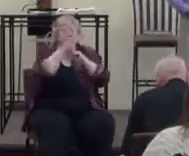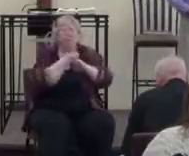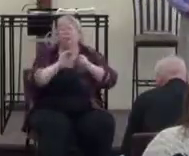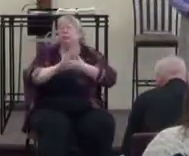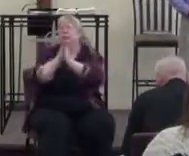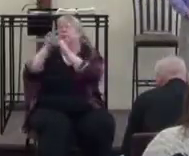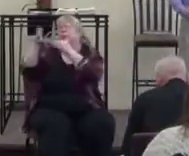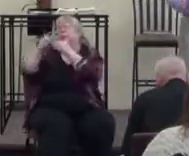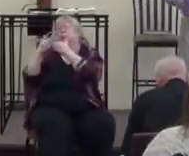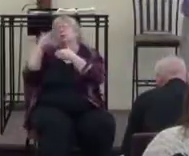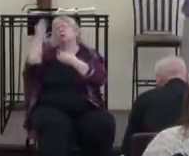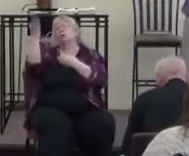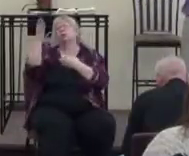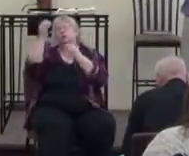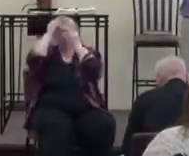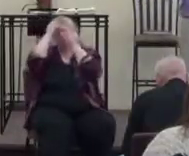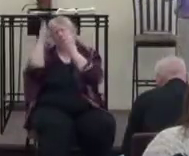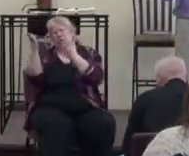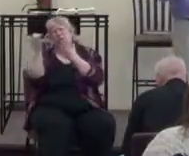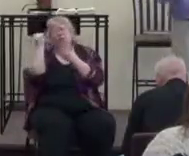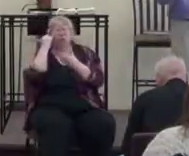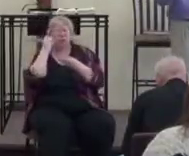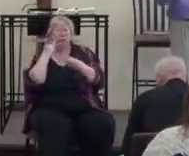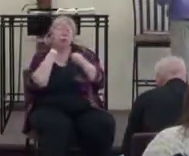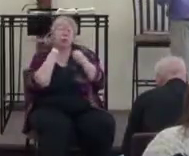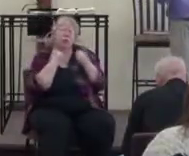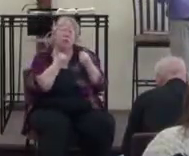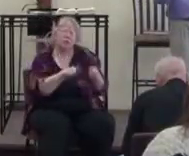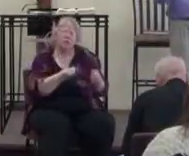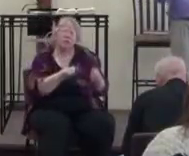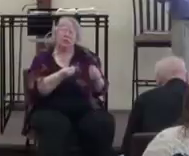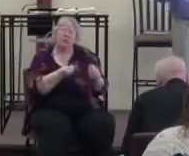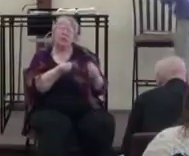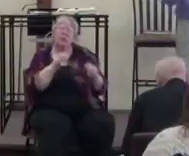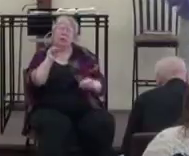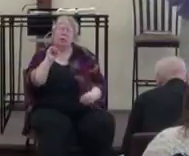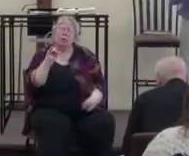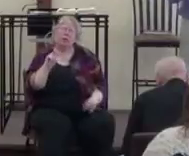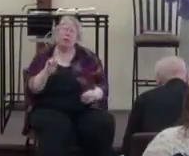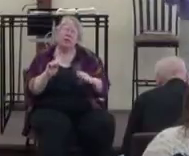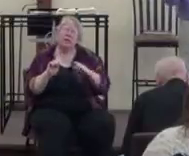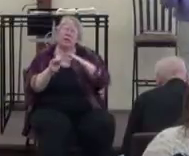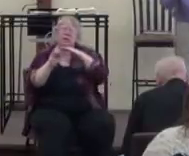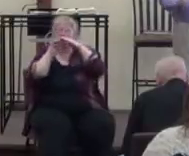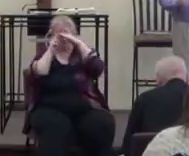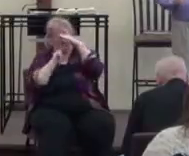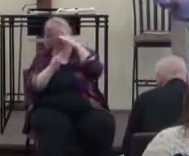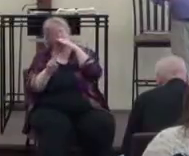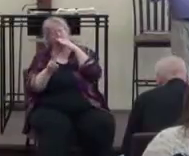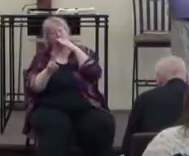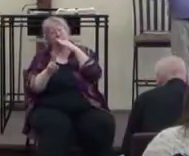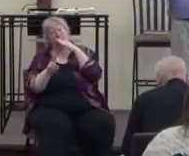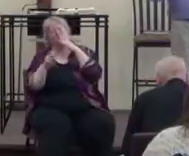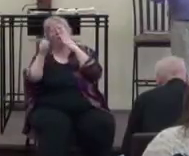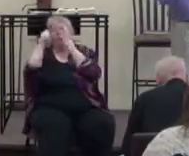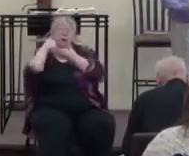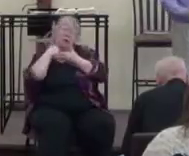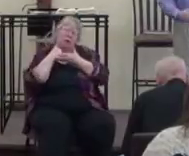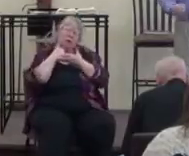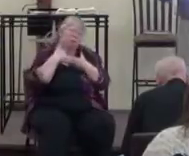you. Father, if you're giving Pastor Mike the vision that we need to jump on board with, we pray that we would be right there with him, going through